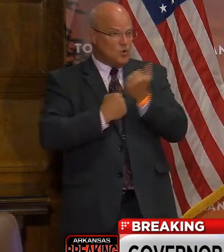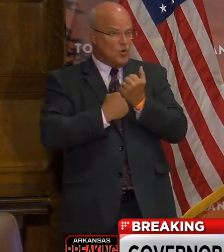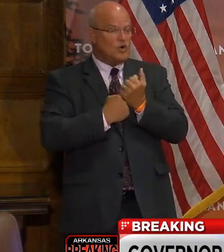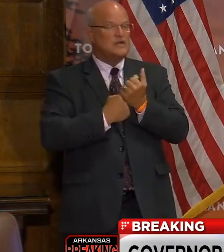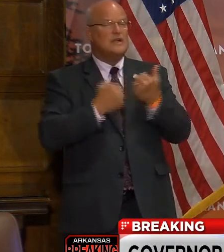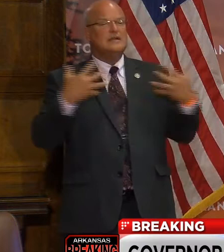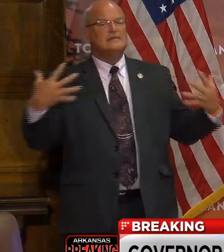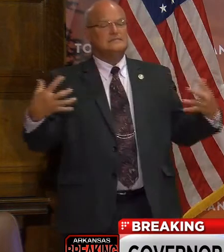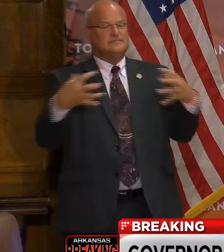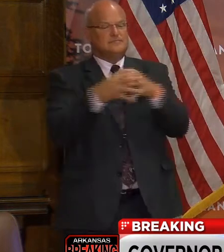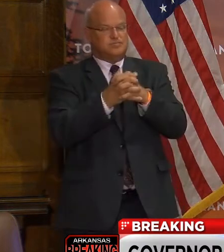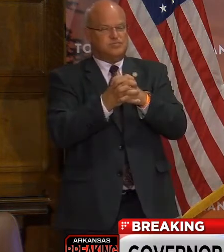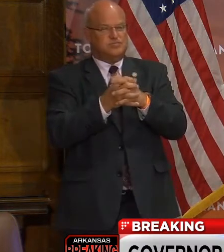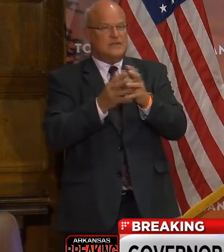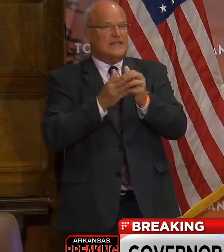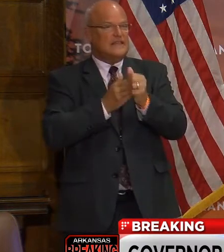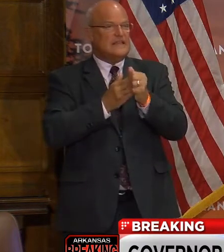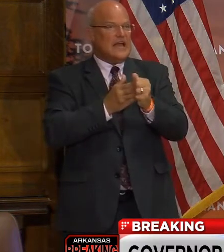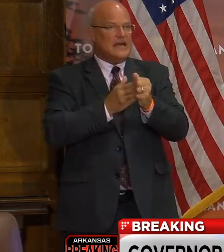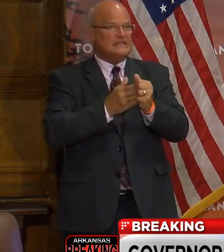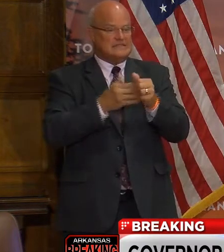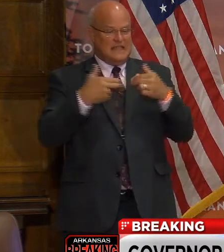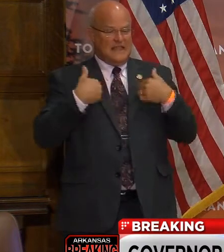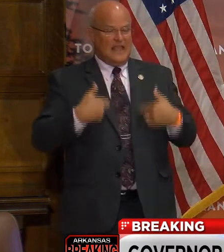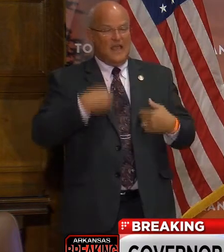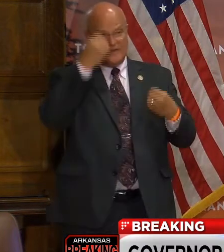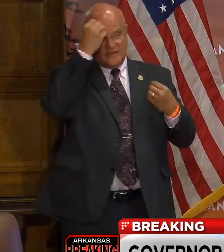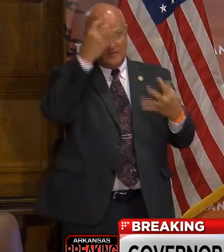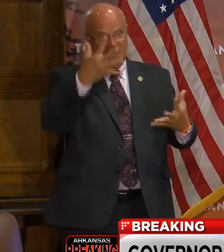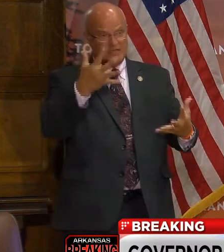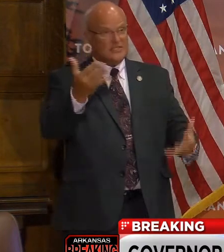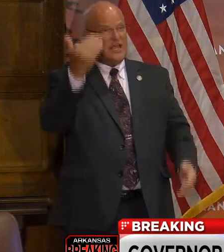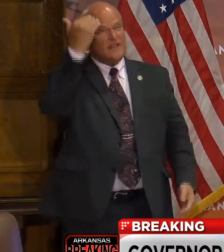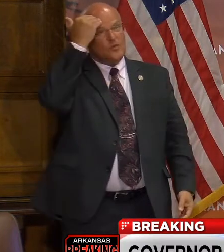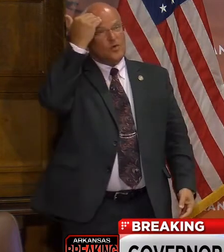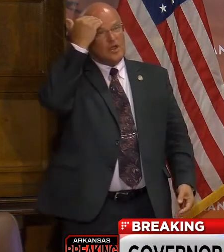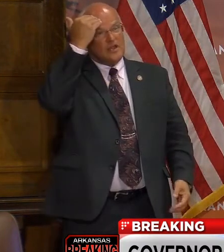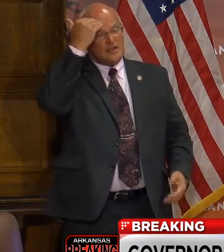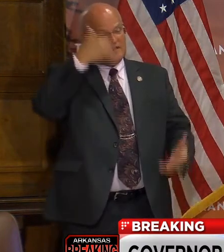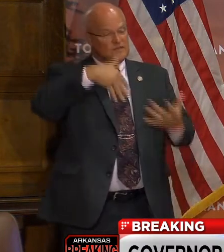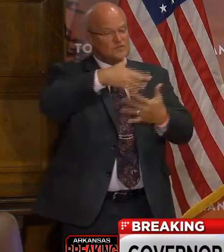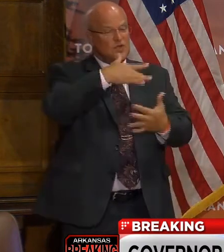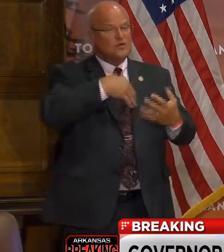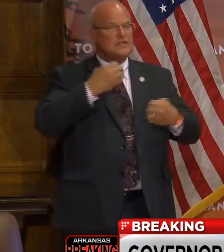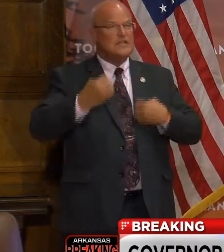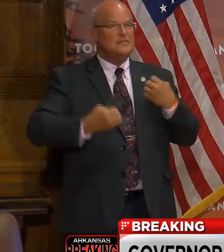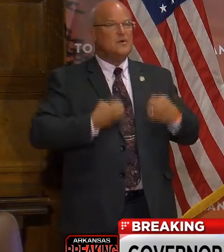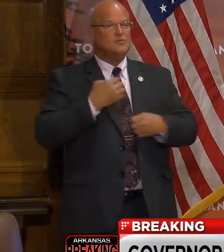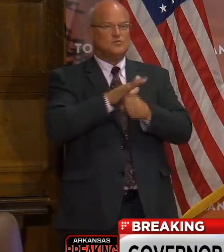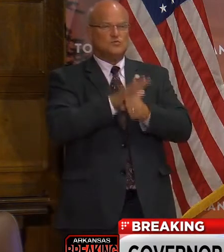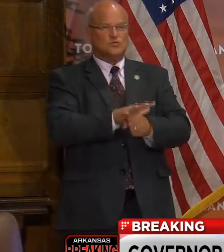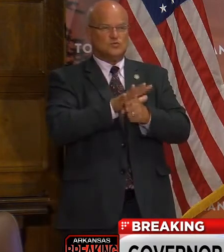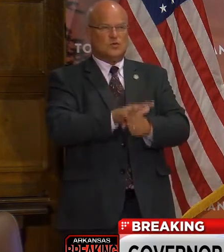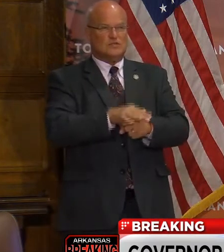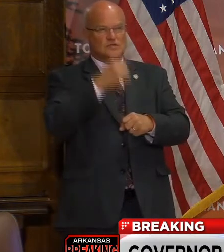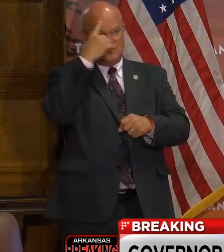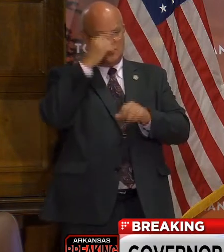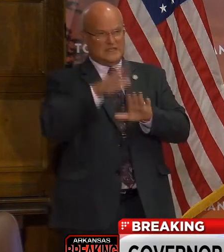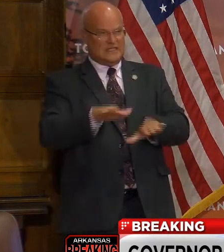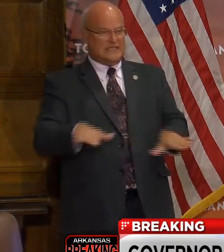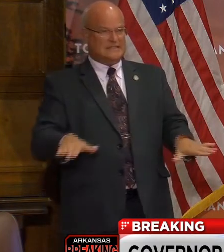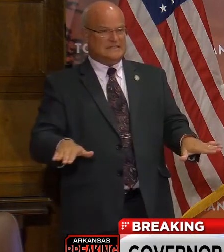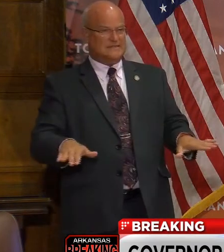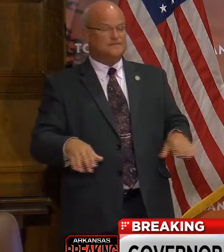the guidance, the health information, and the awareness of the social emotional stressors.